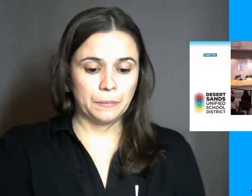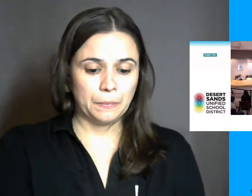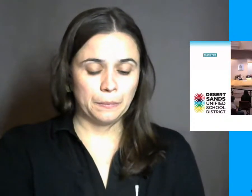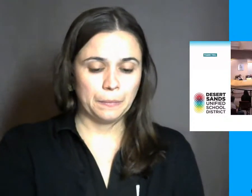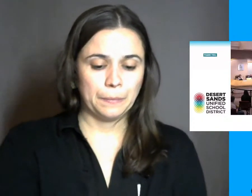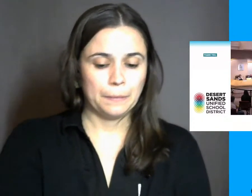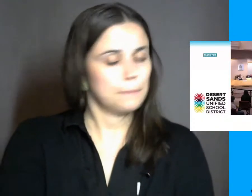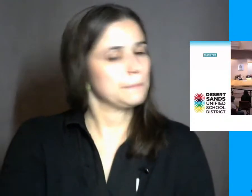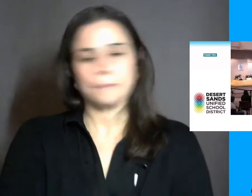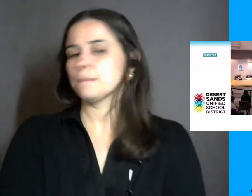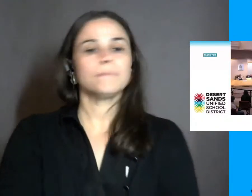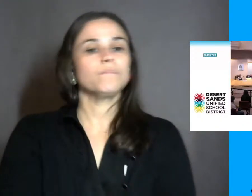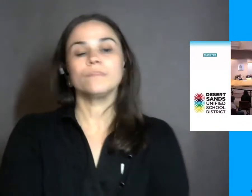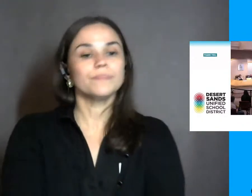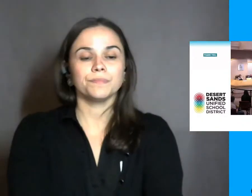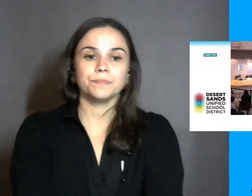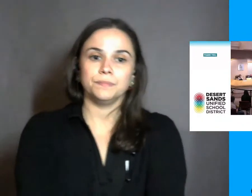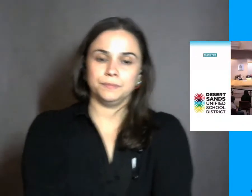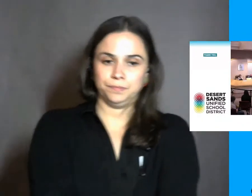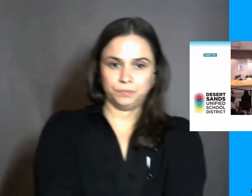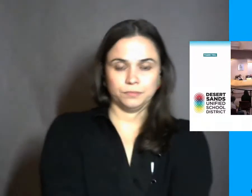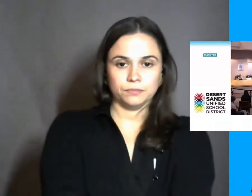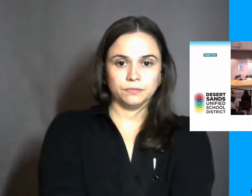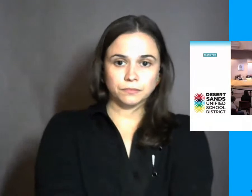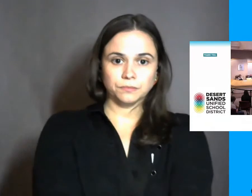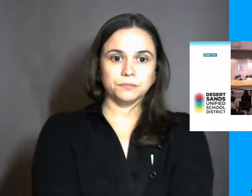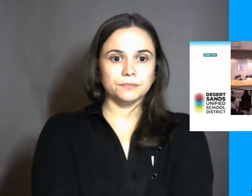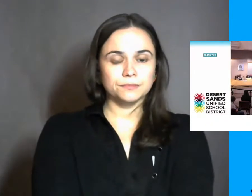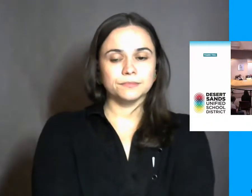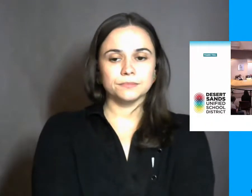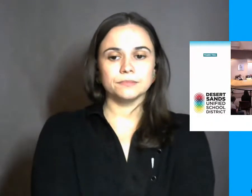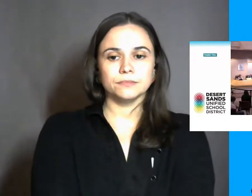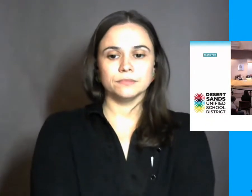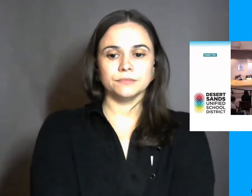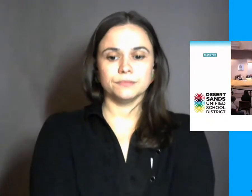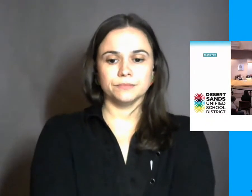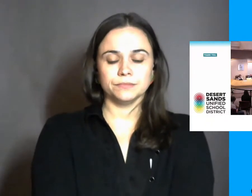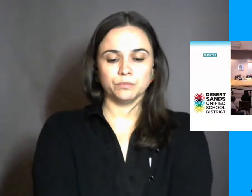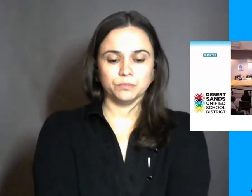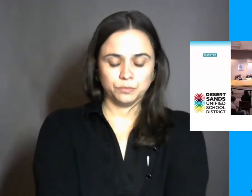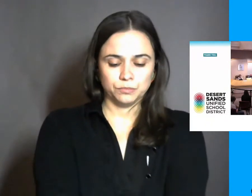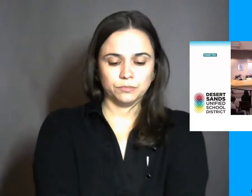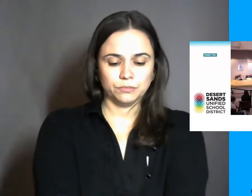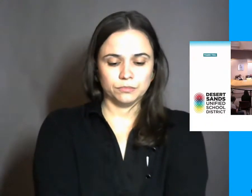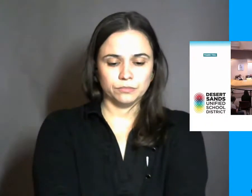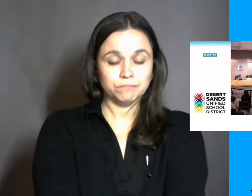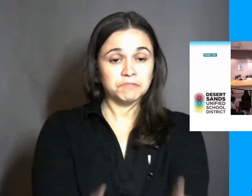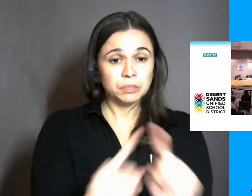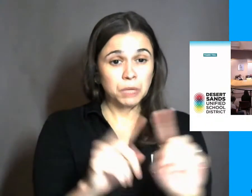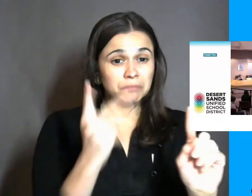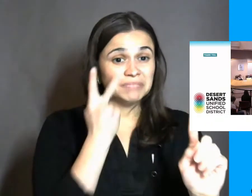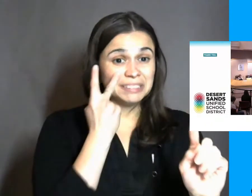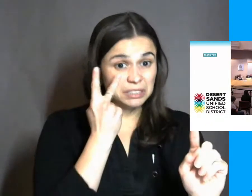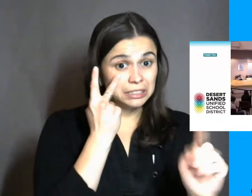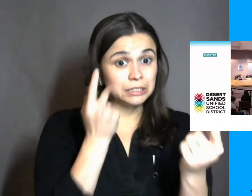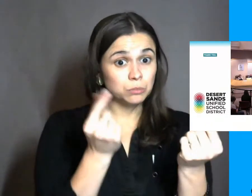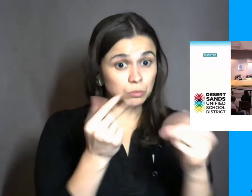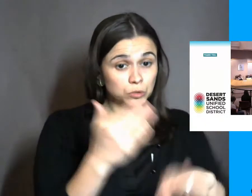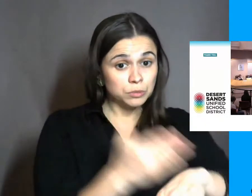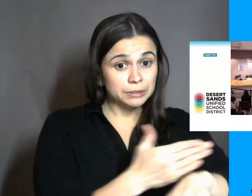I don't have any questions, but I've seen the work just going through and driving through the properties, specifically like